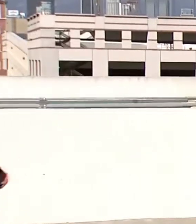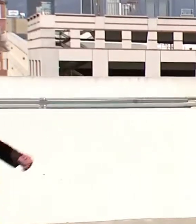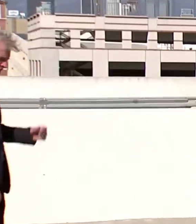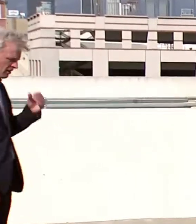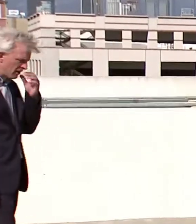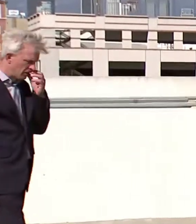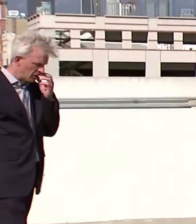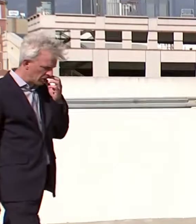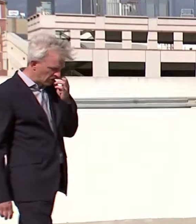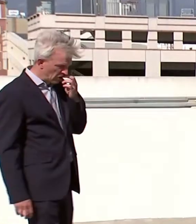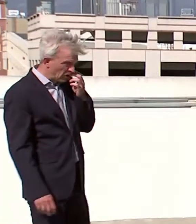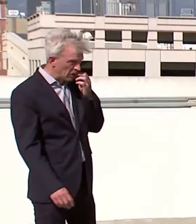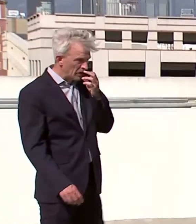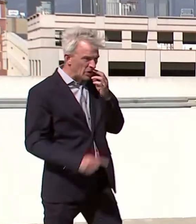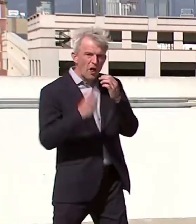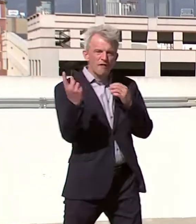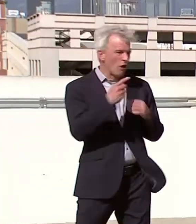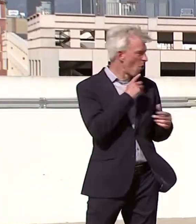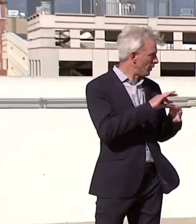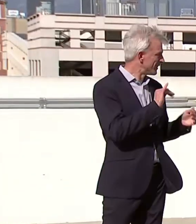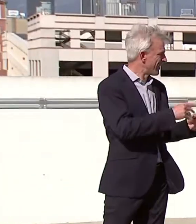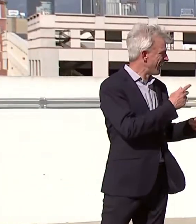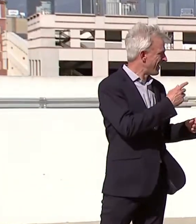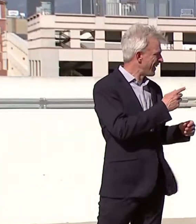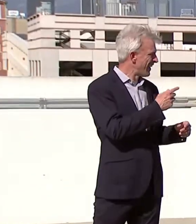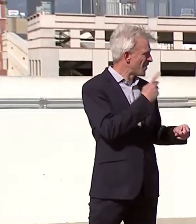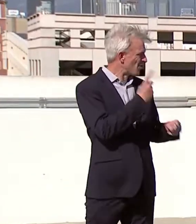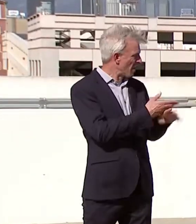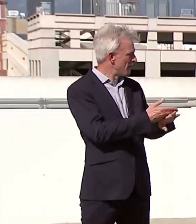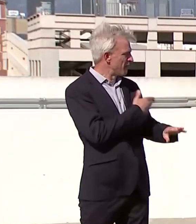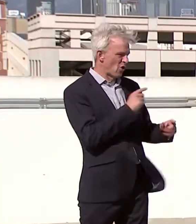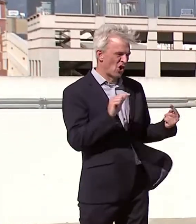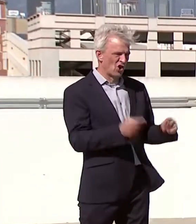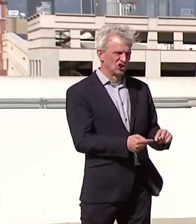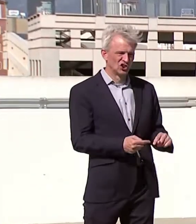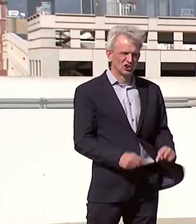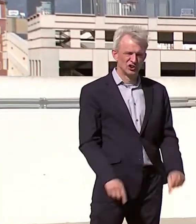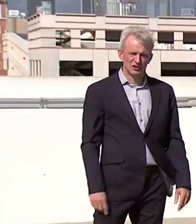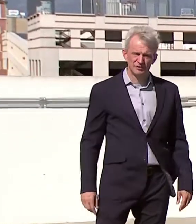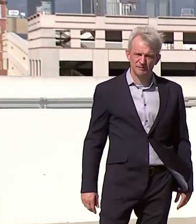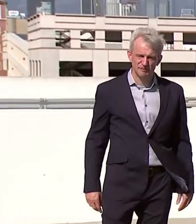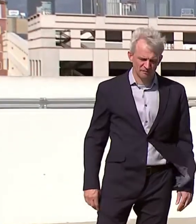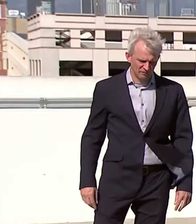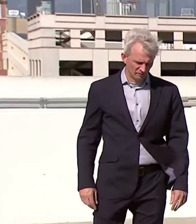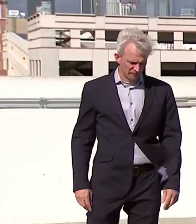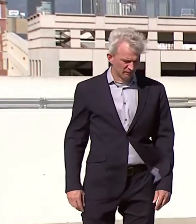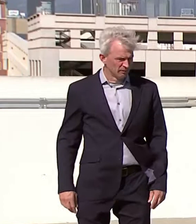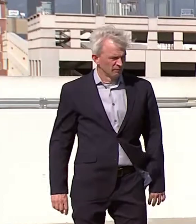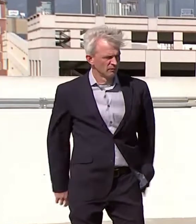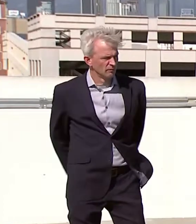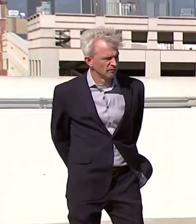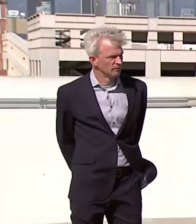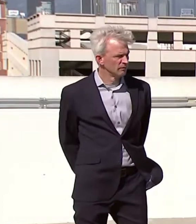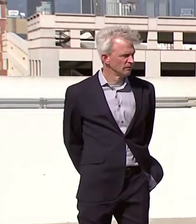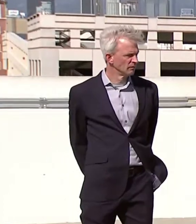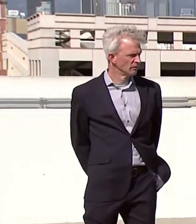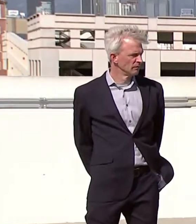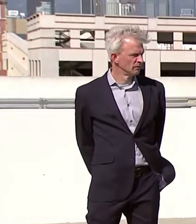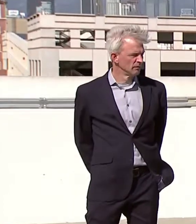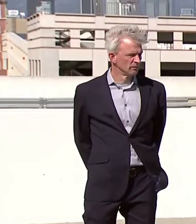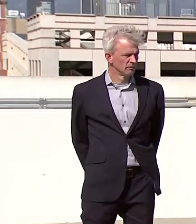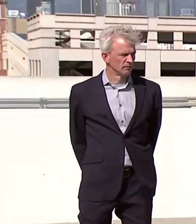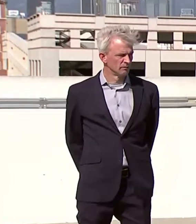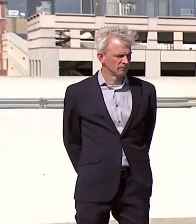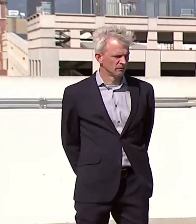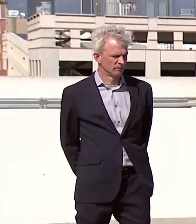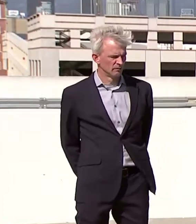They always say that just before it hurts. So don't worry. Yeah, it's okay. Okay. No, it doesn't hurt. It doesn't hurt. Finally, I want to,